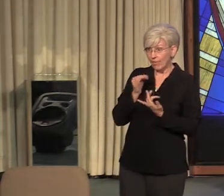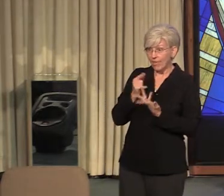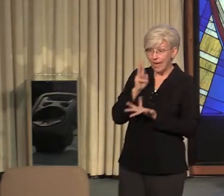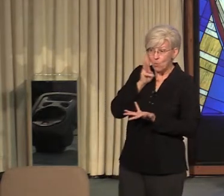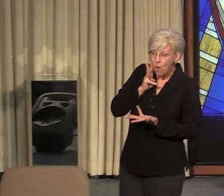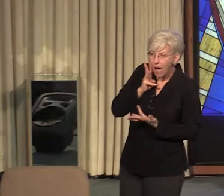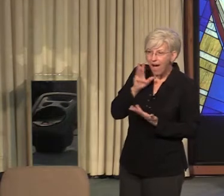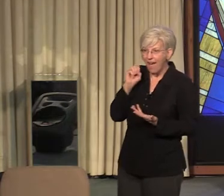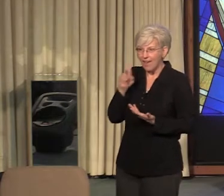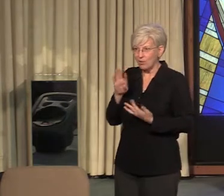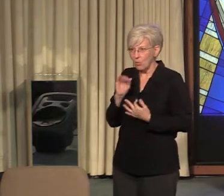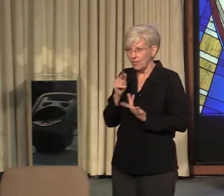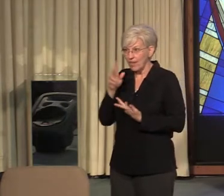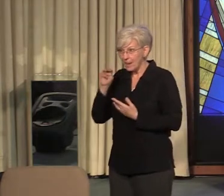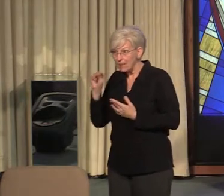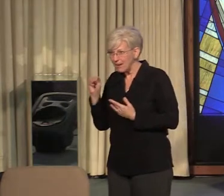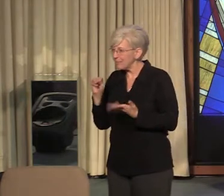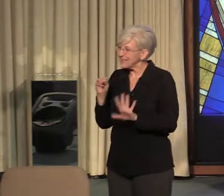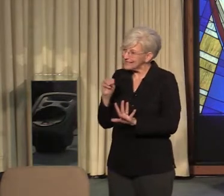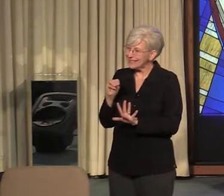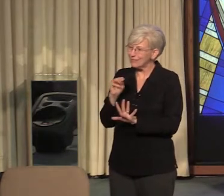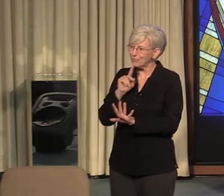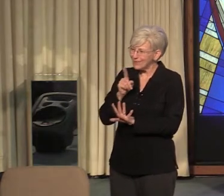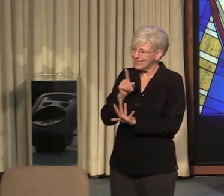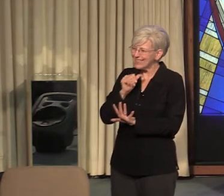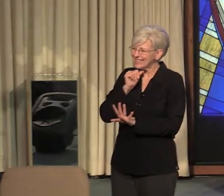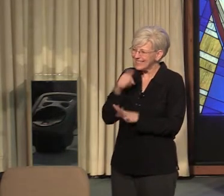know, it's really not good for me.